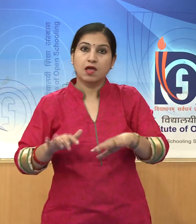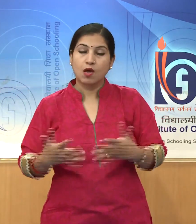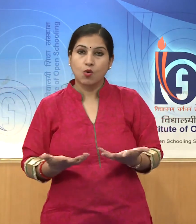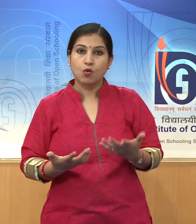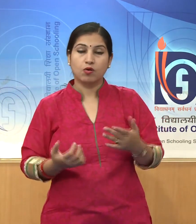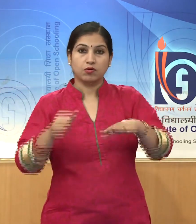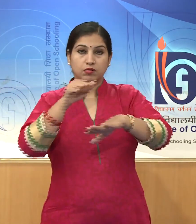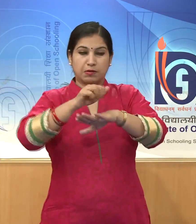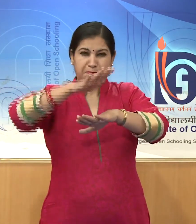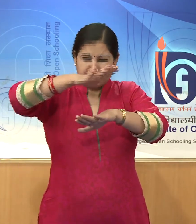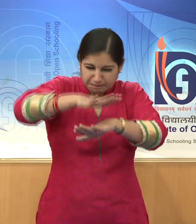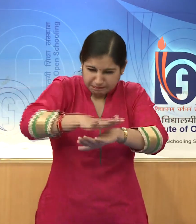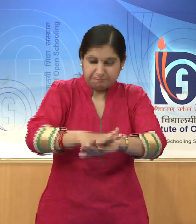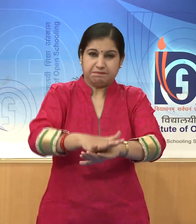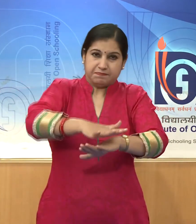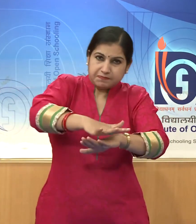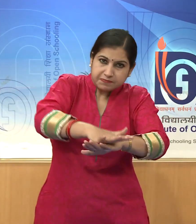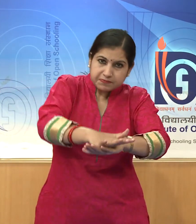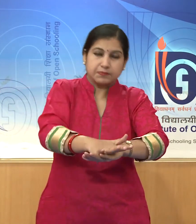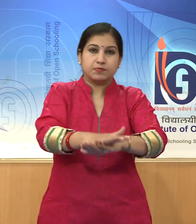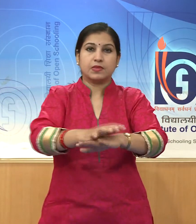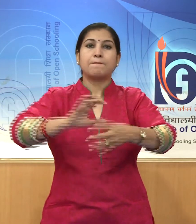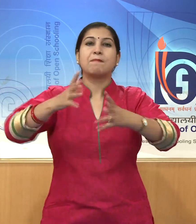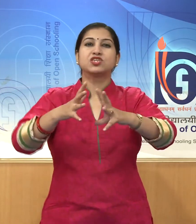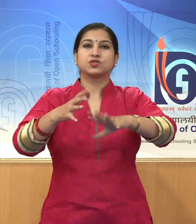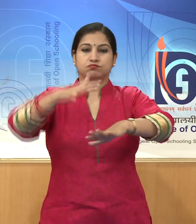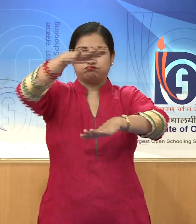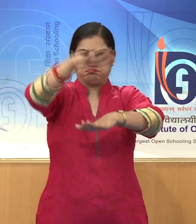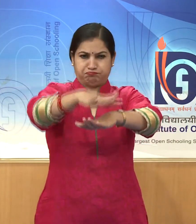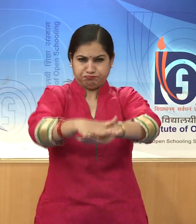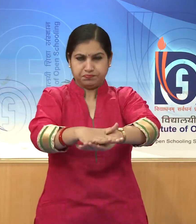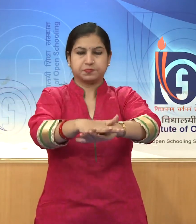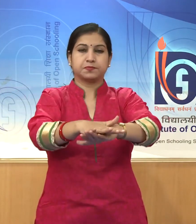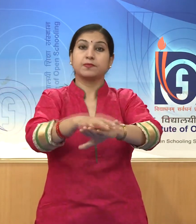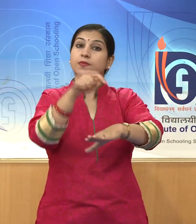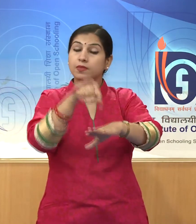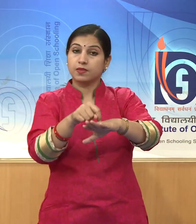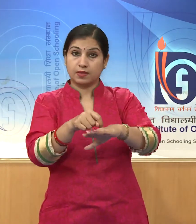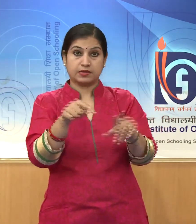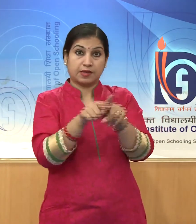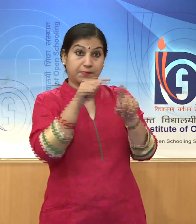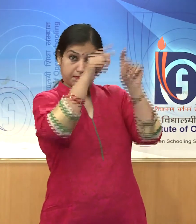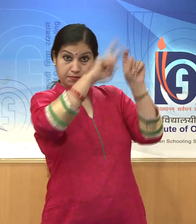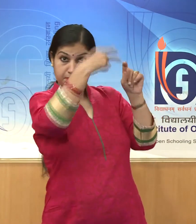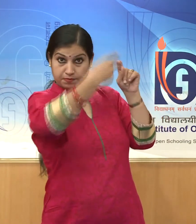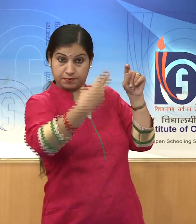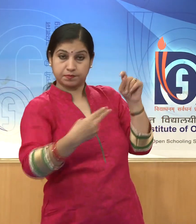putting pressure in a machine. In Whirlpool,